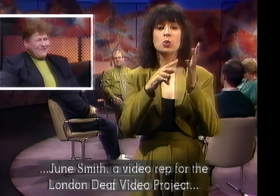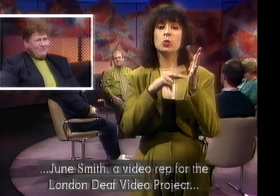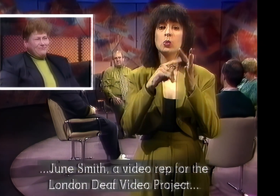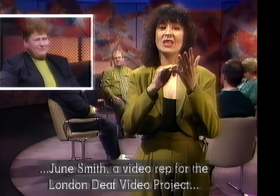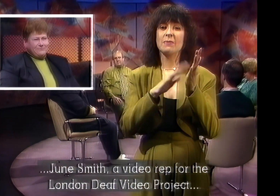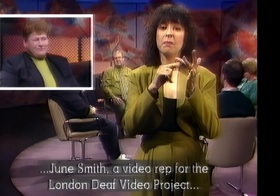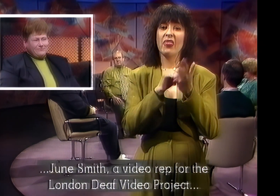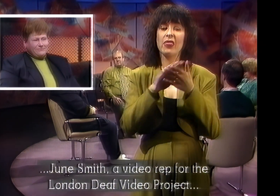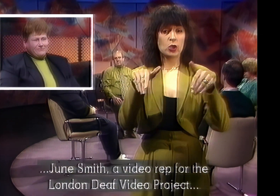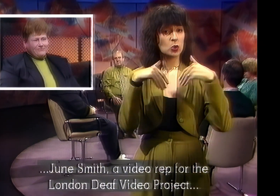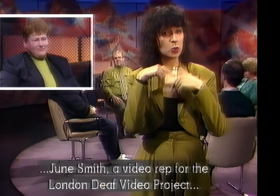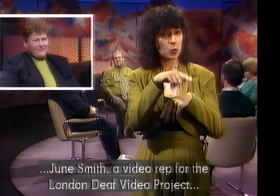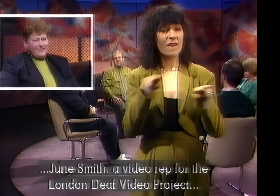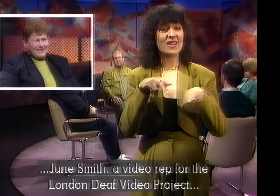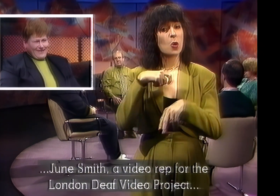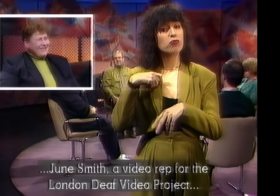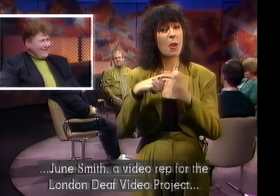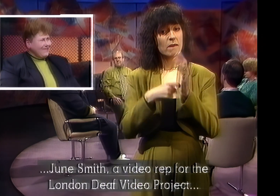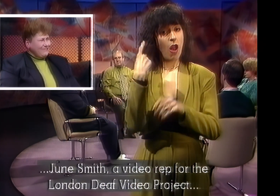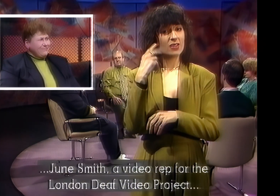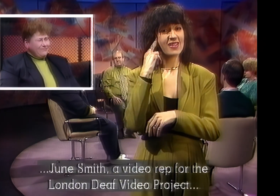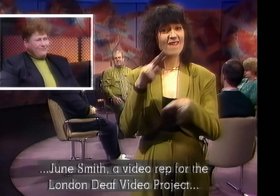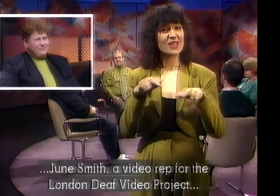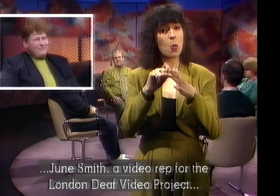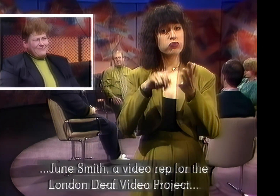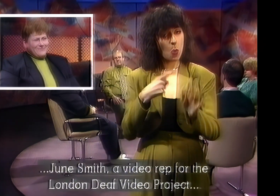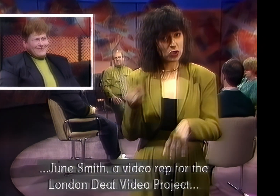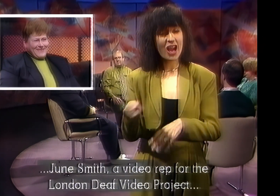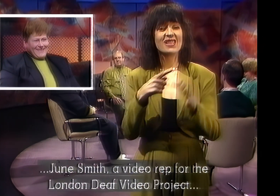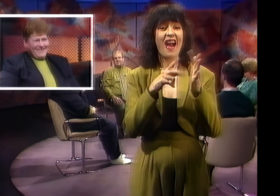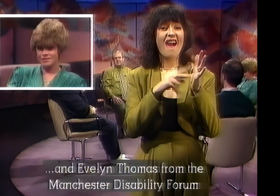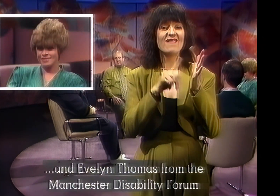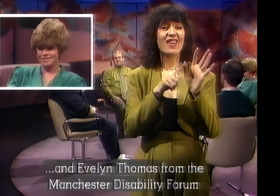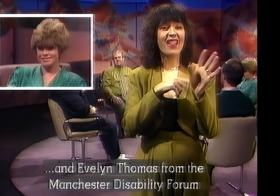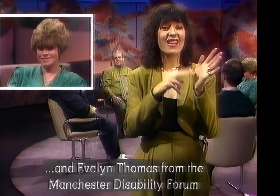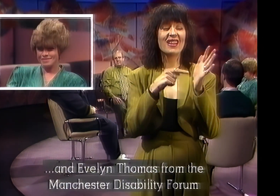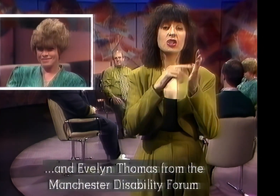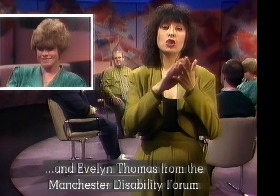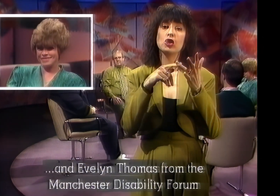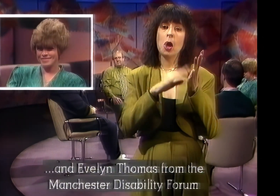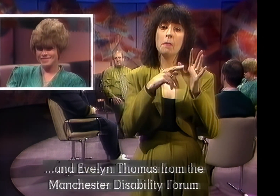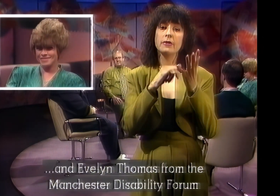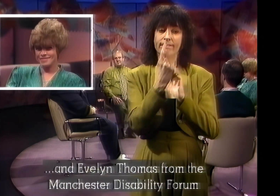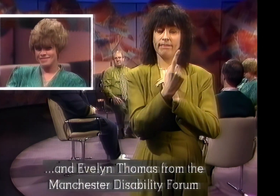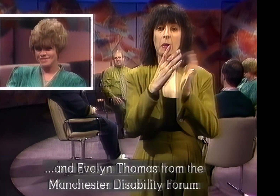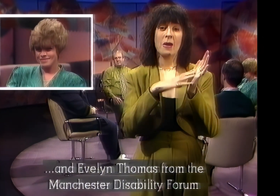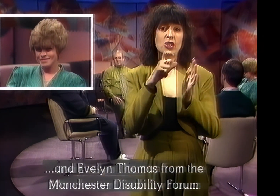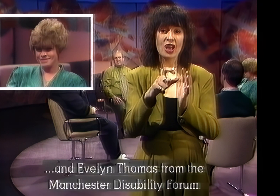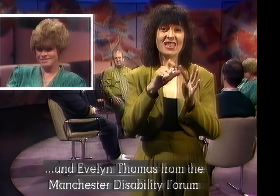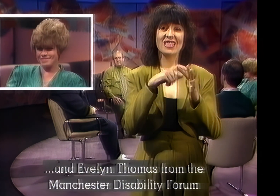June Smith, who is a video rep for the London Deaf Video Project, and Evelyn Thomas from the Manchester